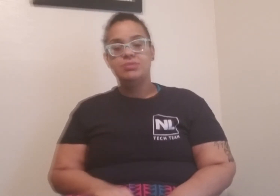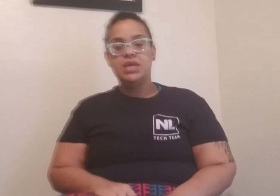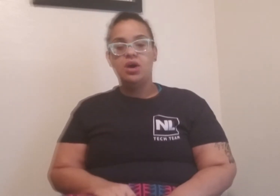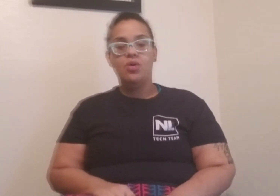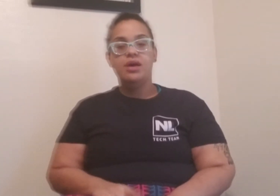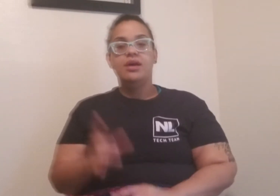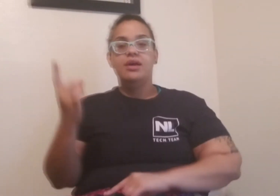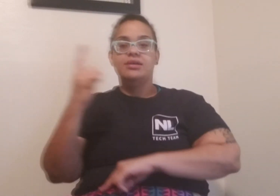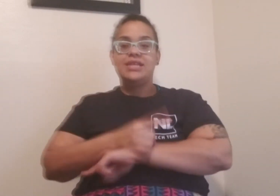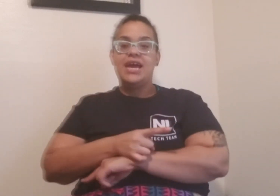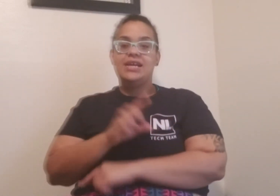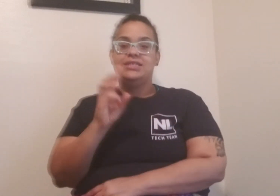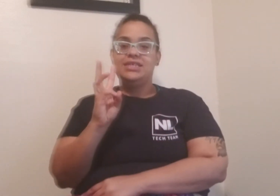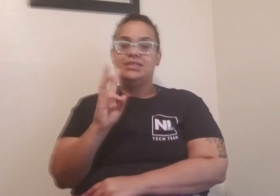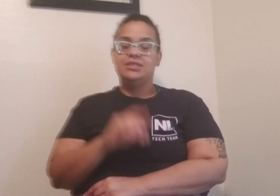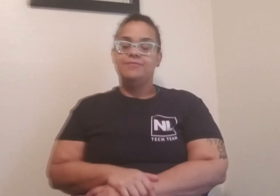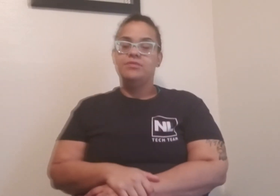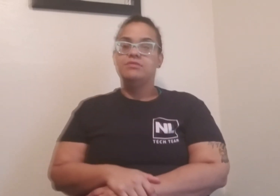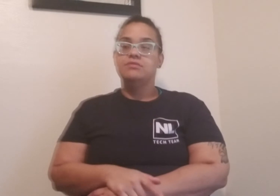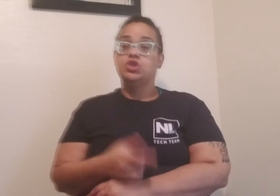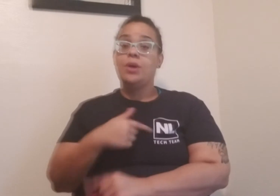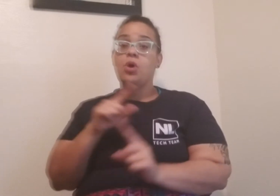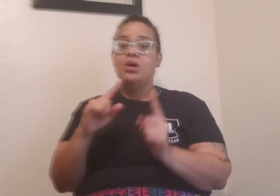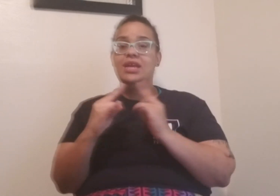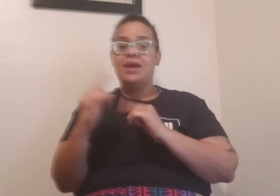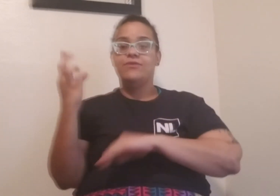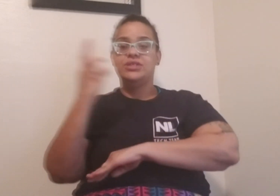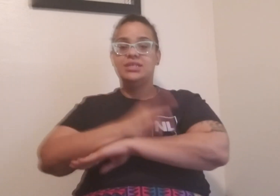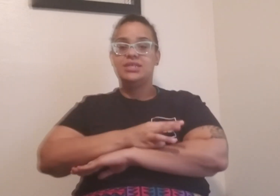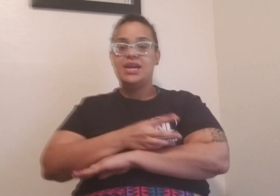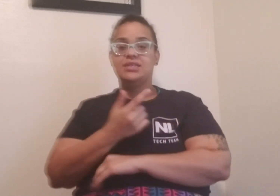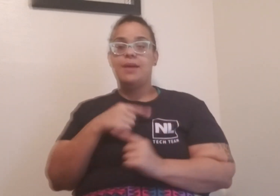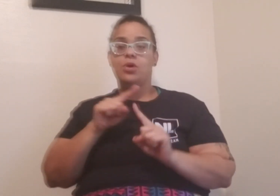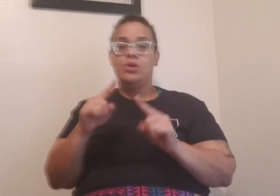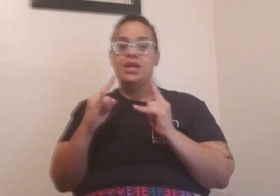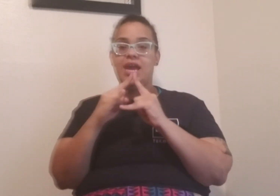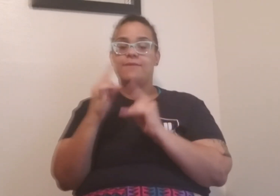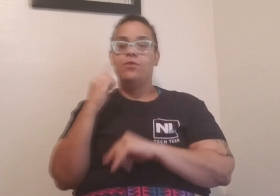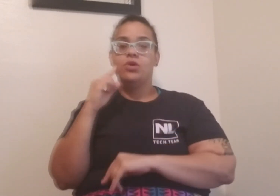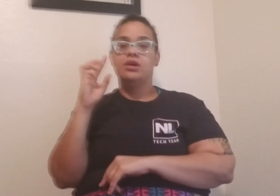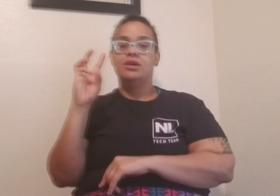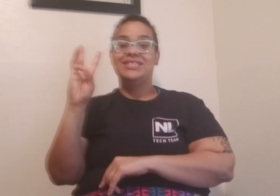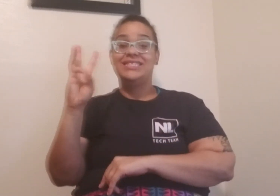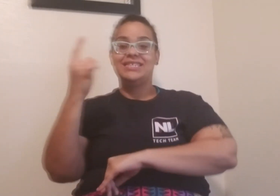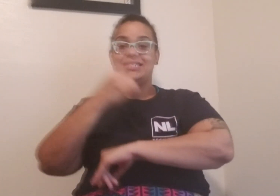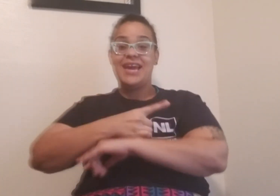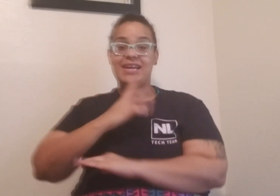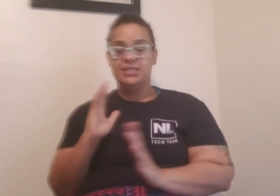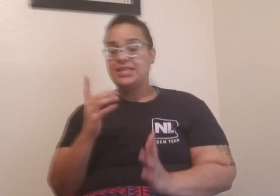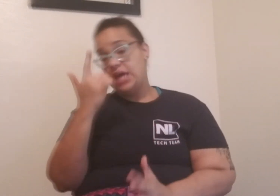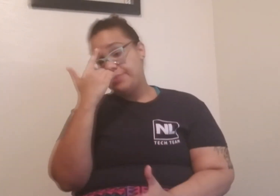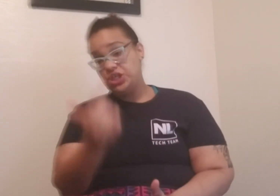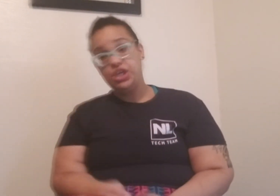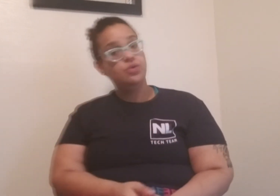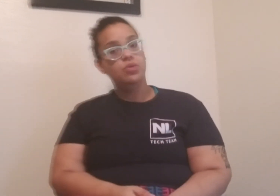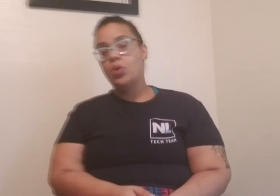So, day 6. So I'm going to camp for 6 days. I'm going to camp for 6 days. It's up to you, whatever